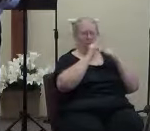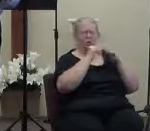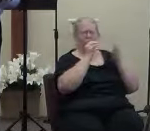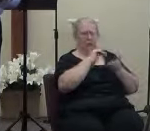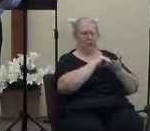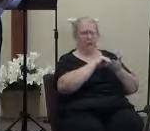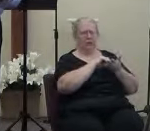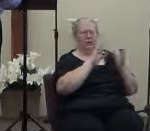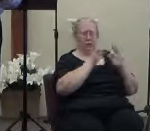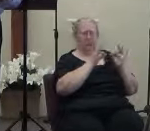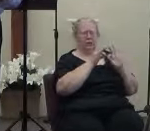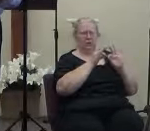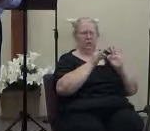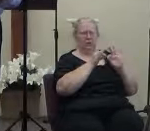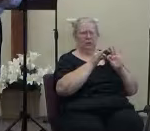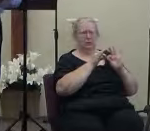that.